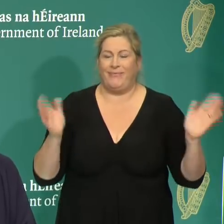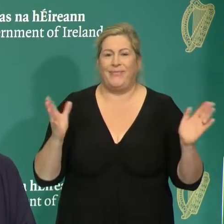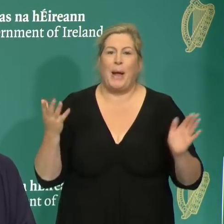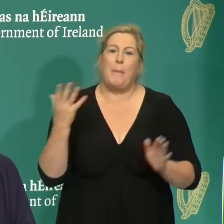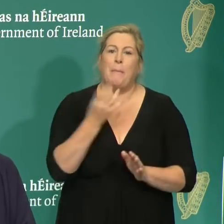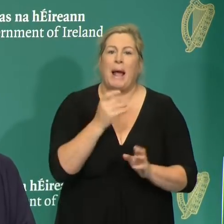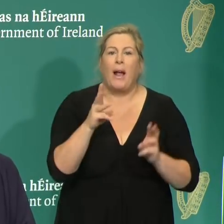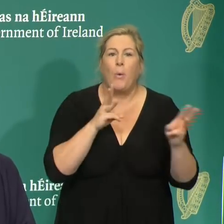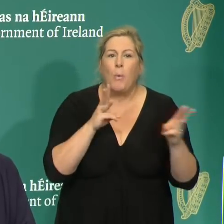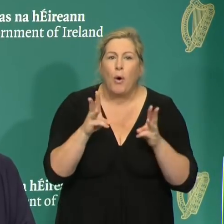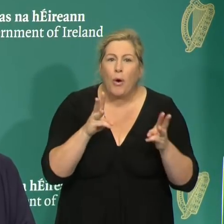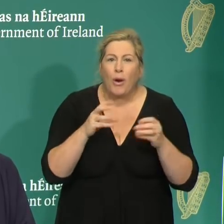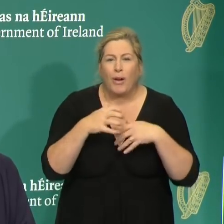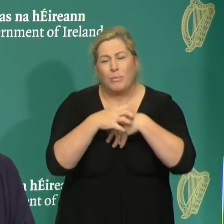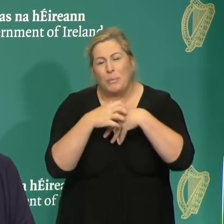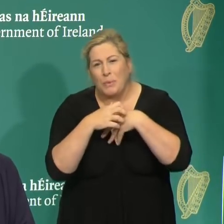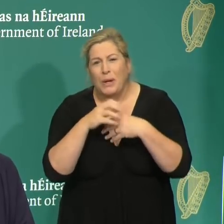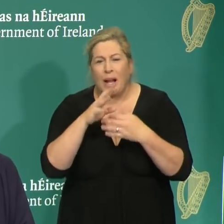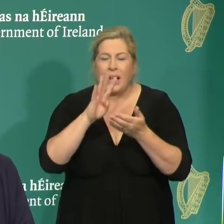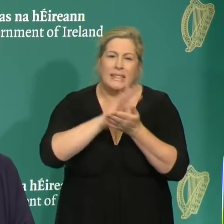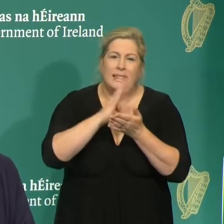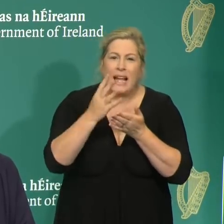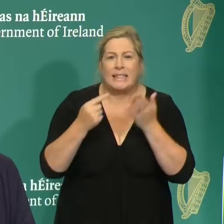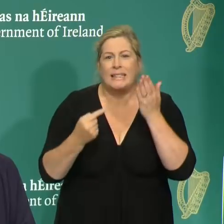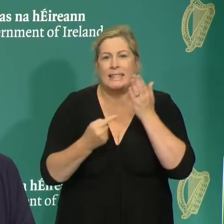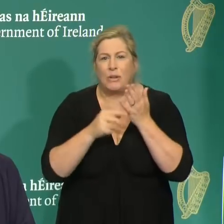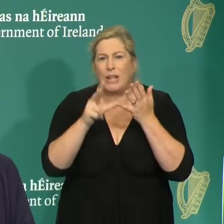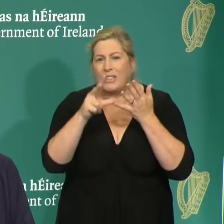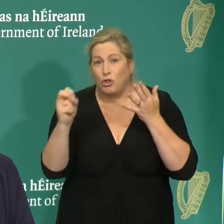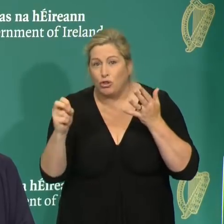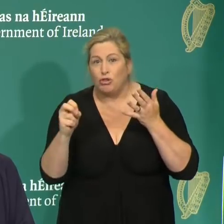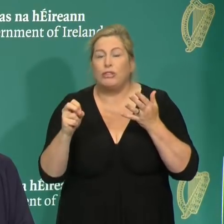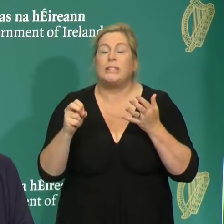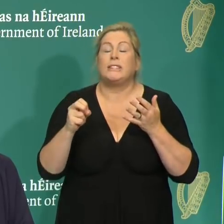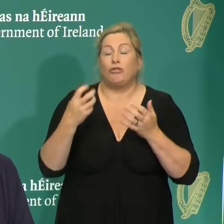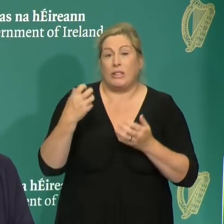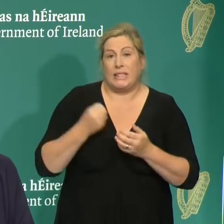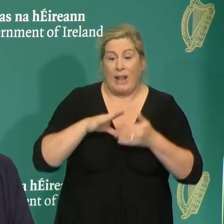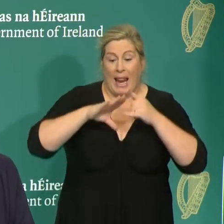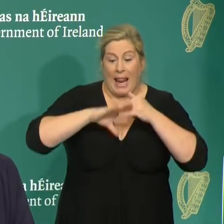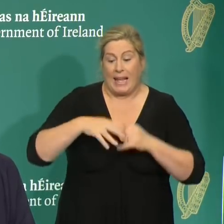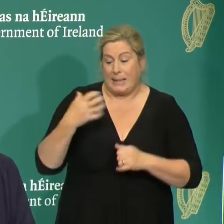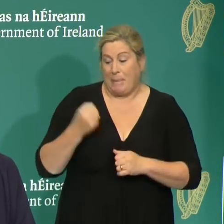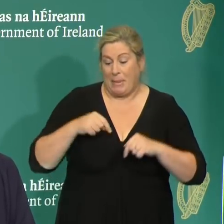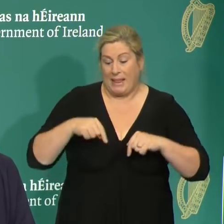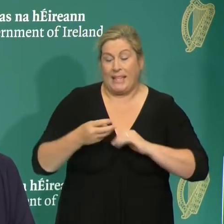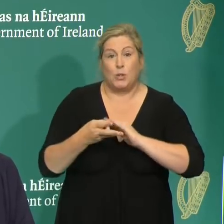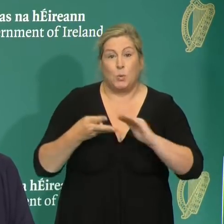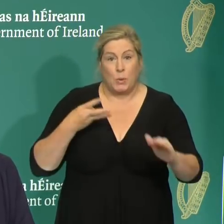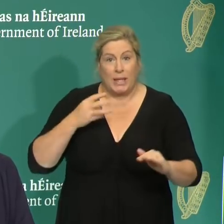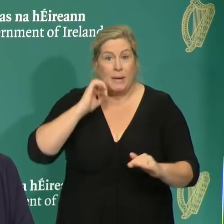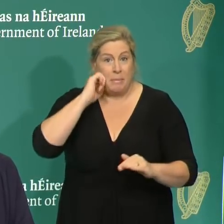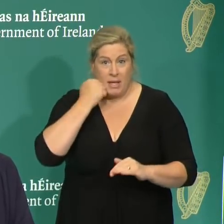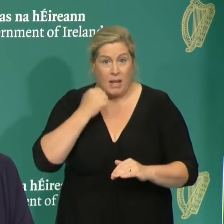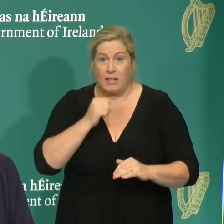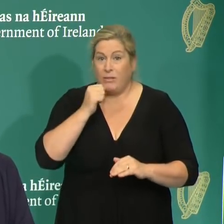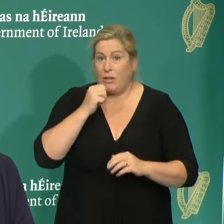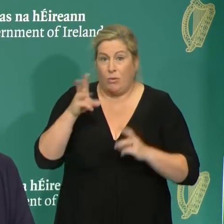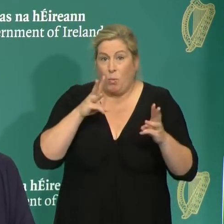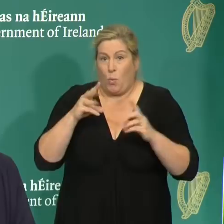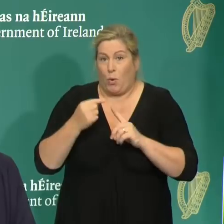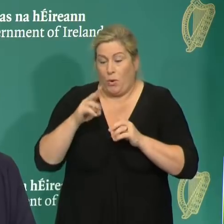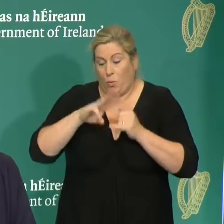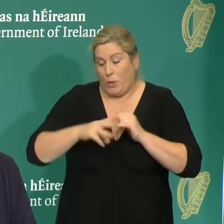Approximately 19,800 of these received their last unemployment payment this week because they were unemployed in the payment